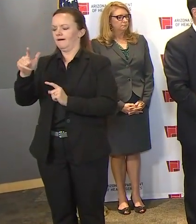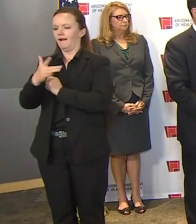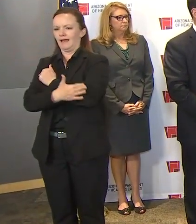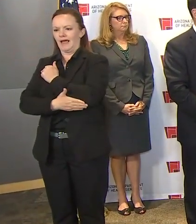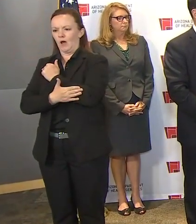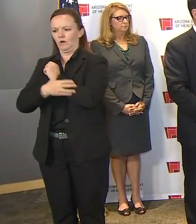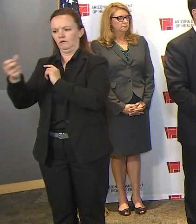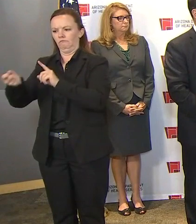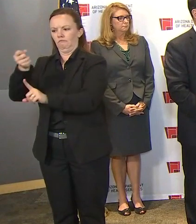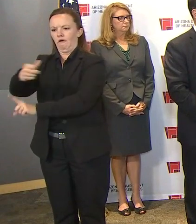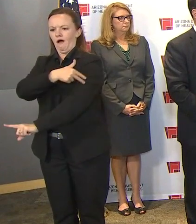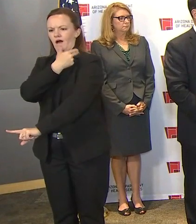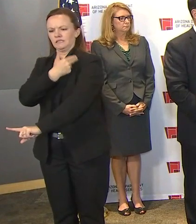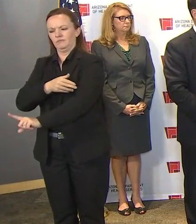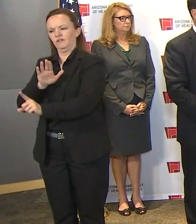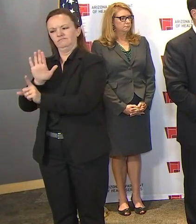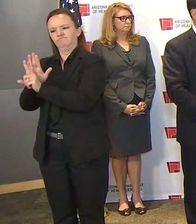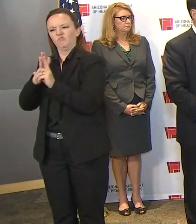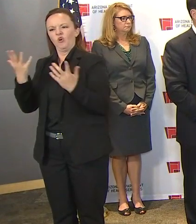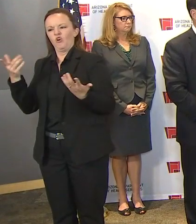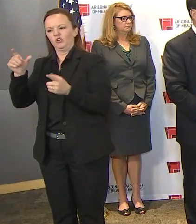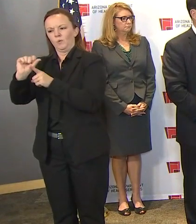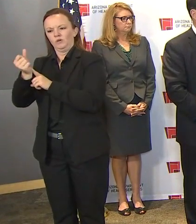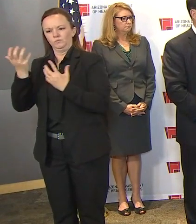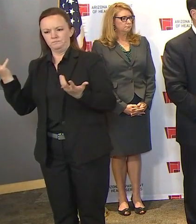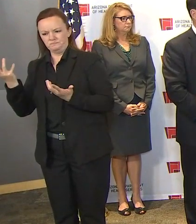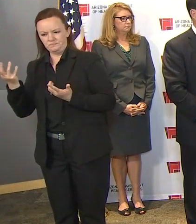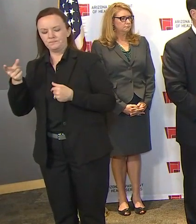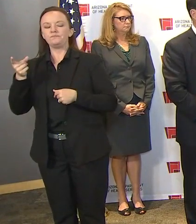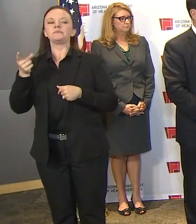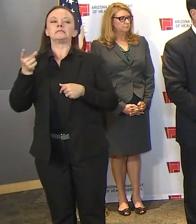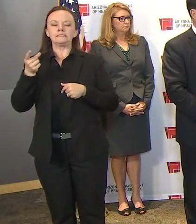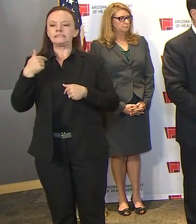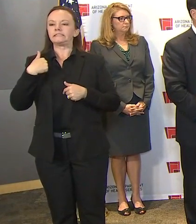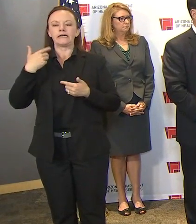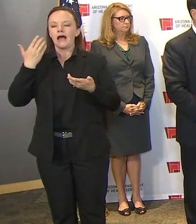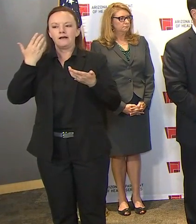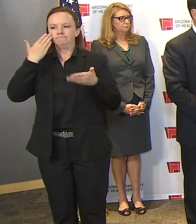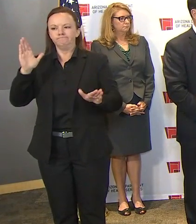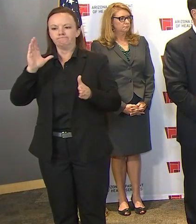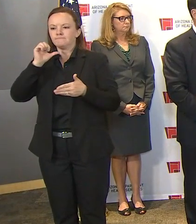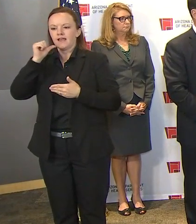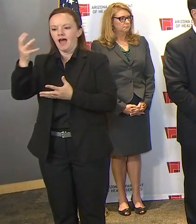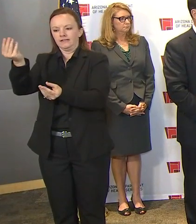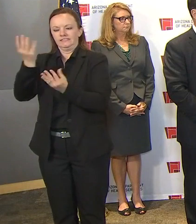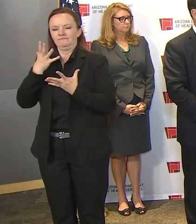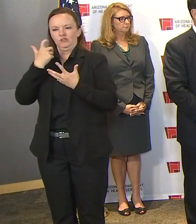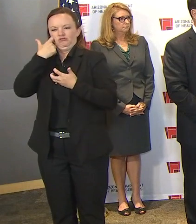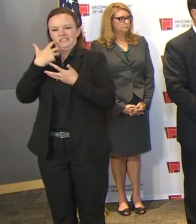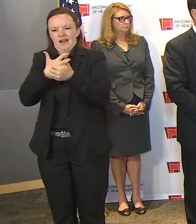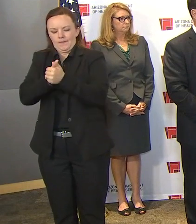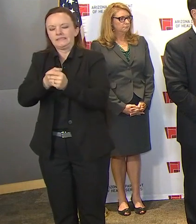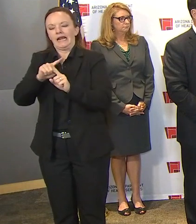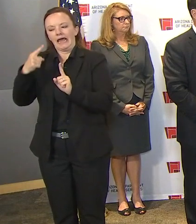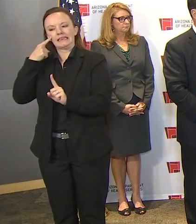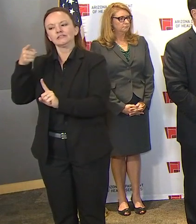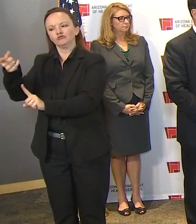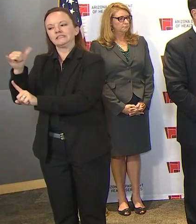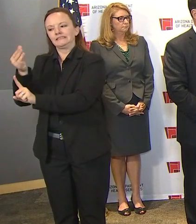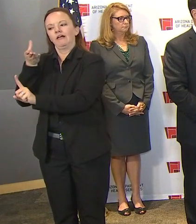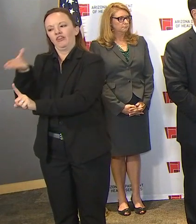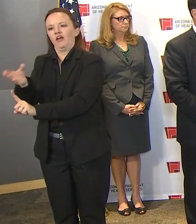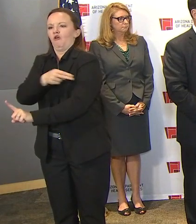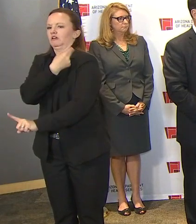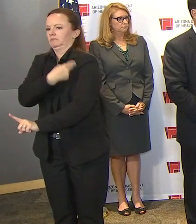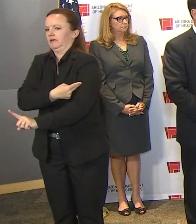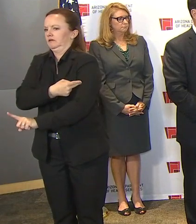hospitalized? I have not been given a recent update. I still believe she is in the hospital, but we can